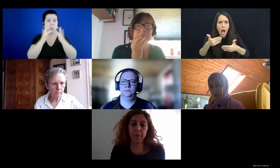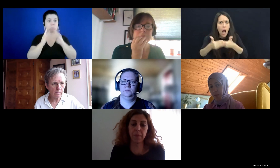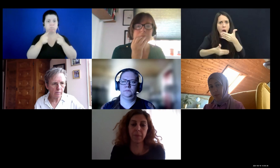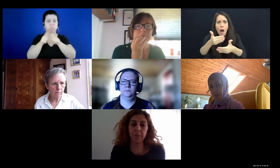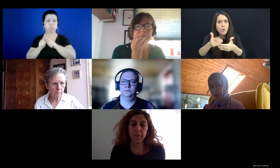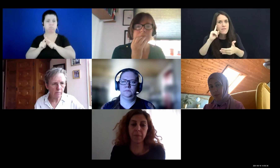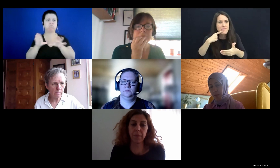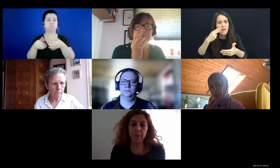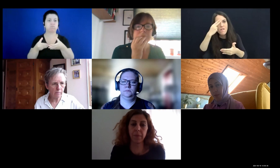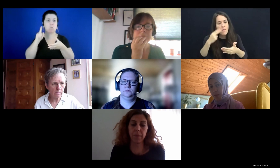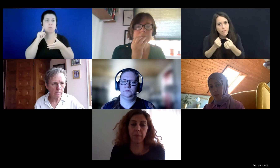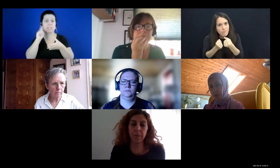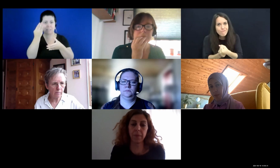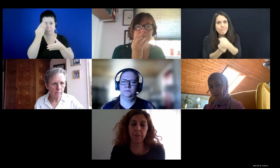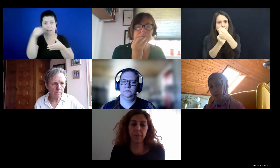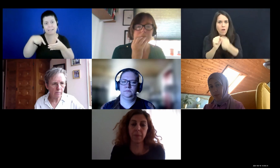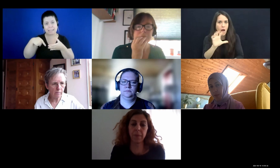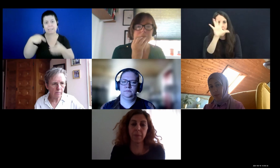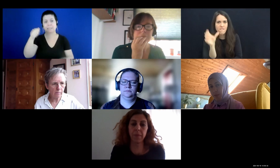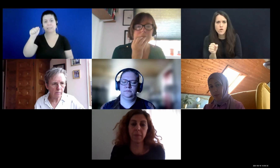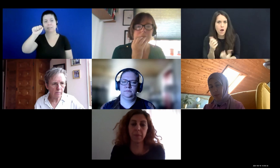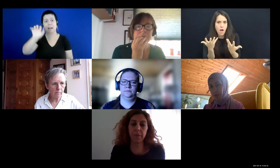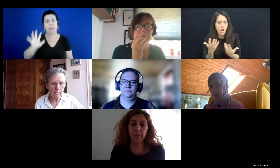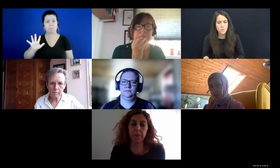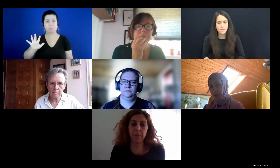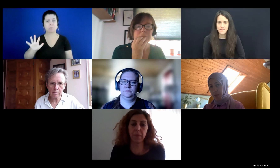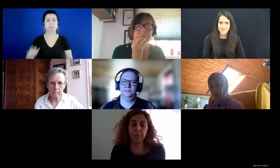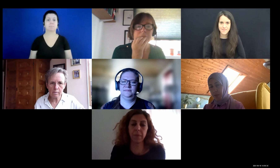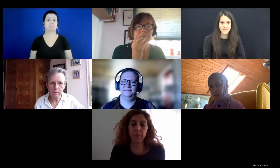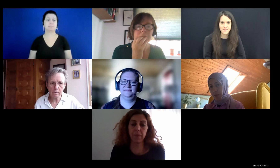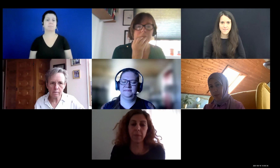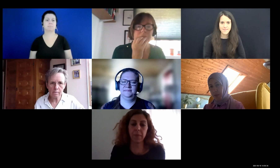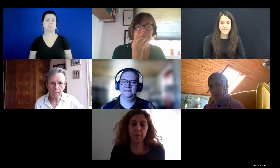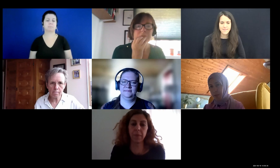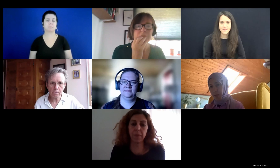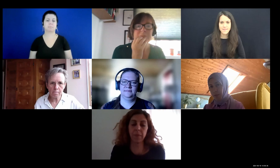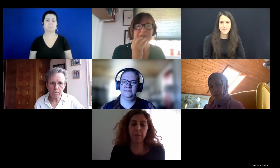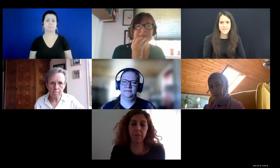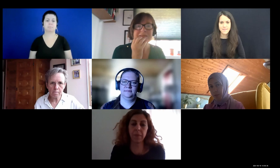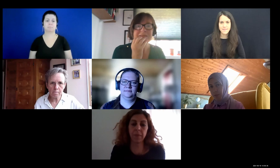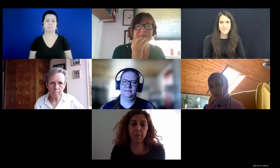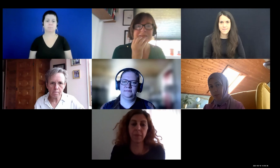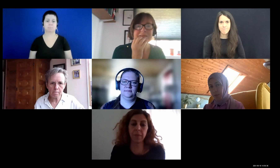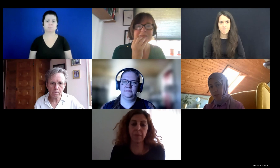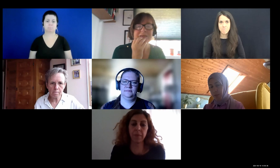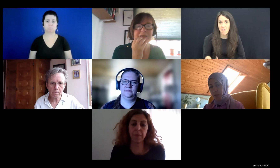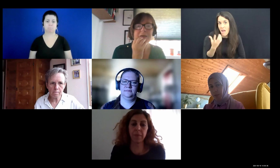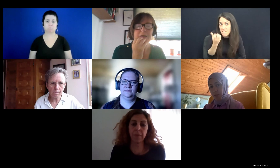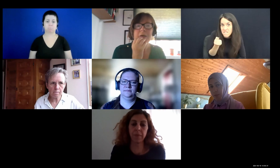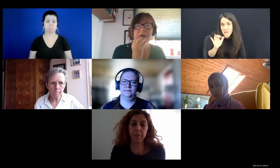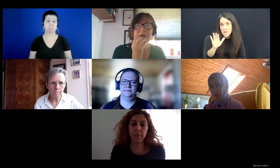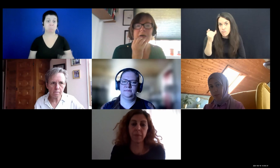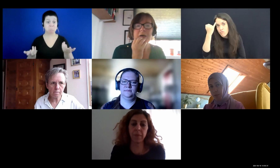community in Africa? Is there any support available?